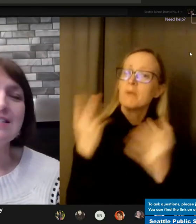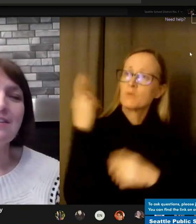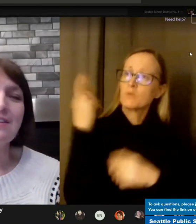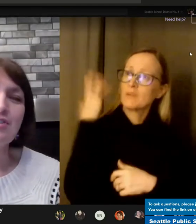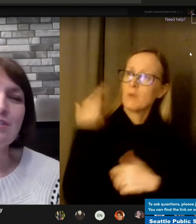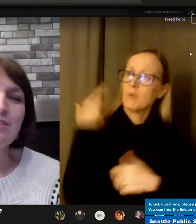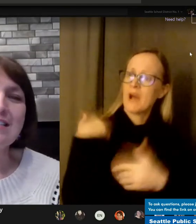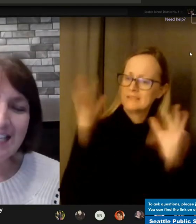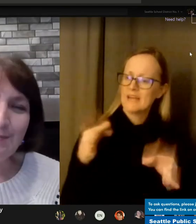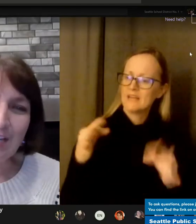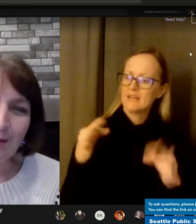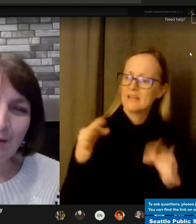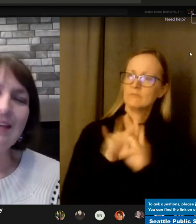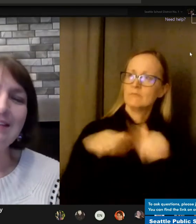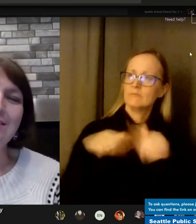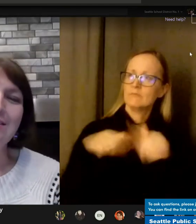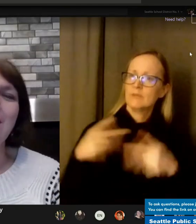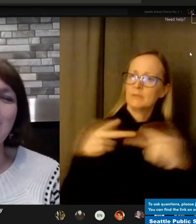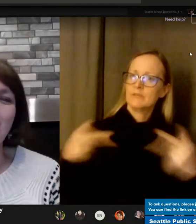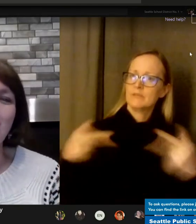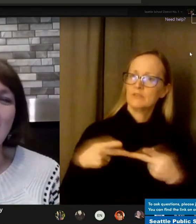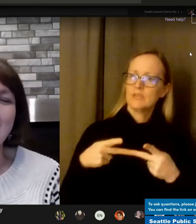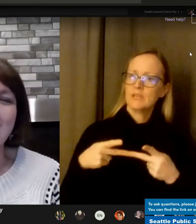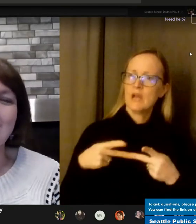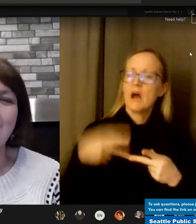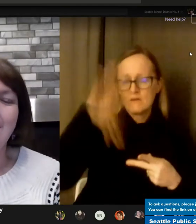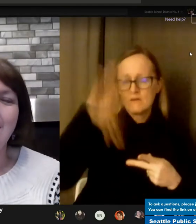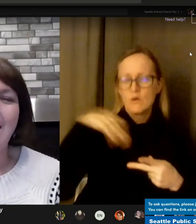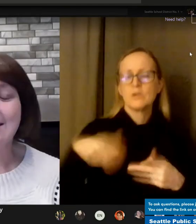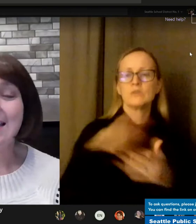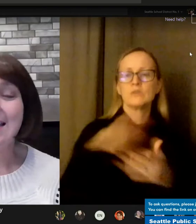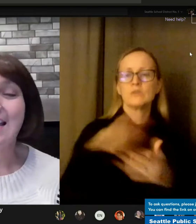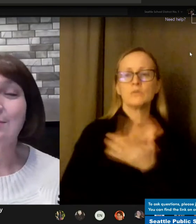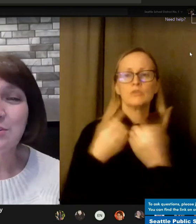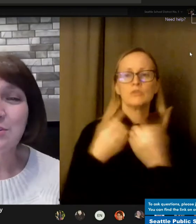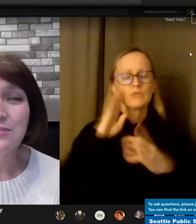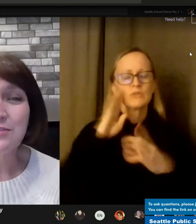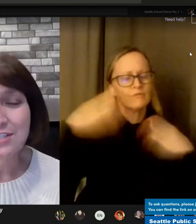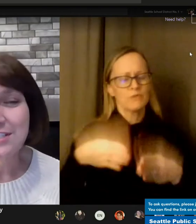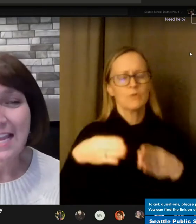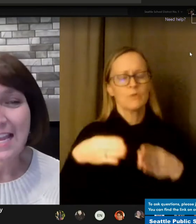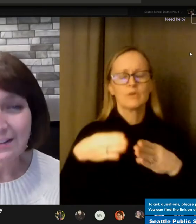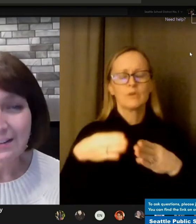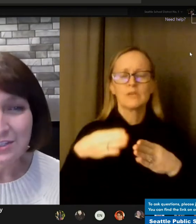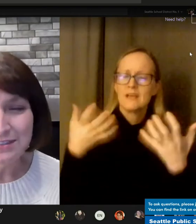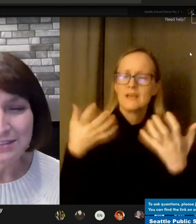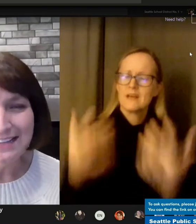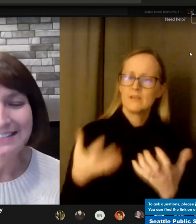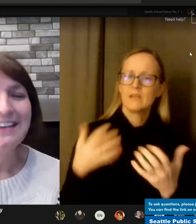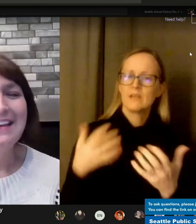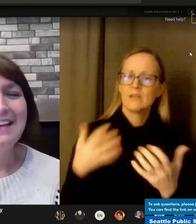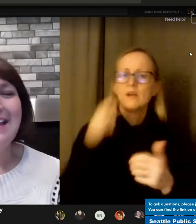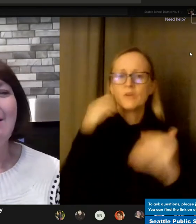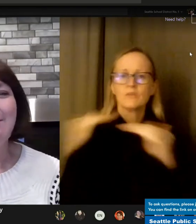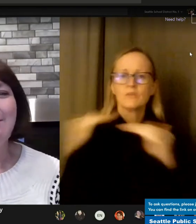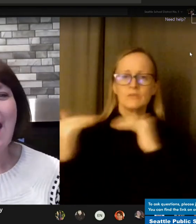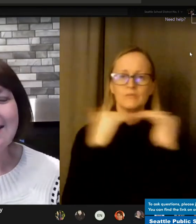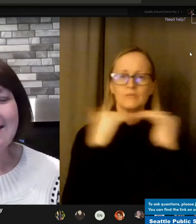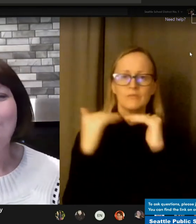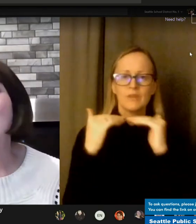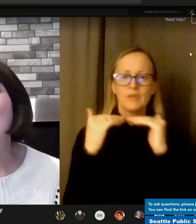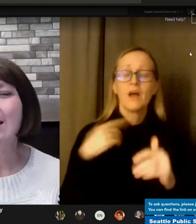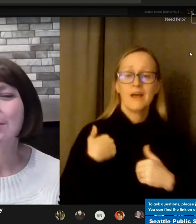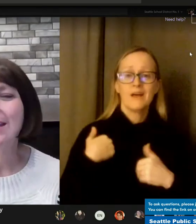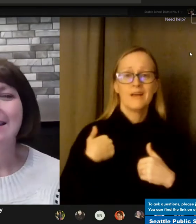of the district's deep commitment to racial justice. As Seattle Public Schools' first Native superintendent, advancing